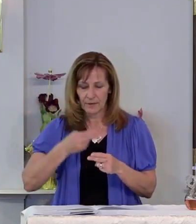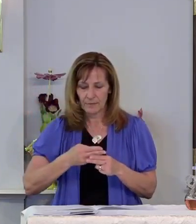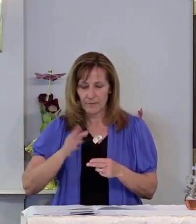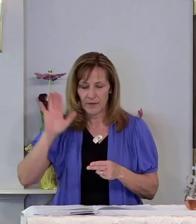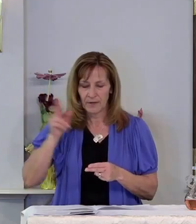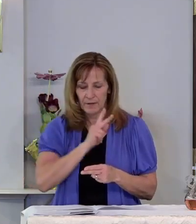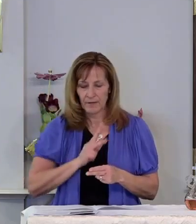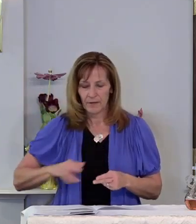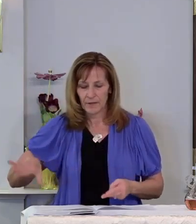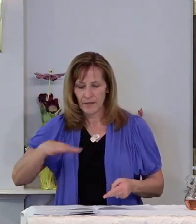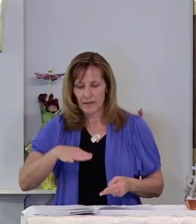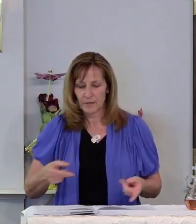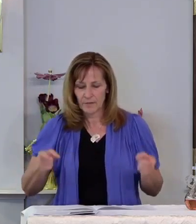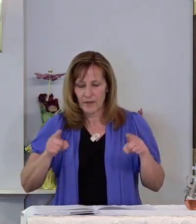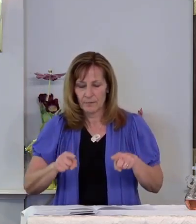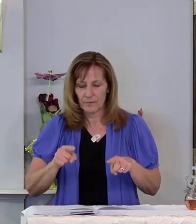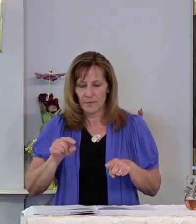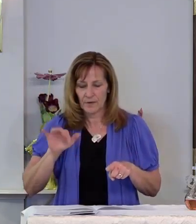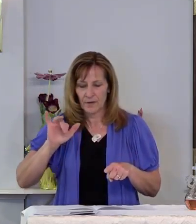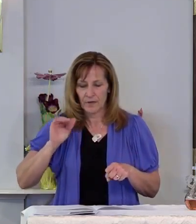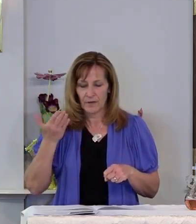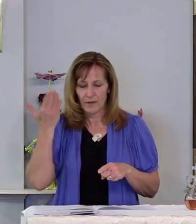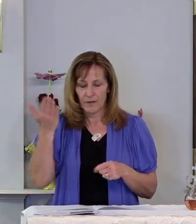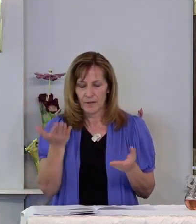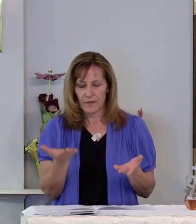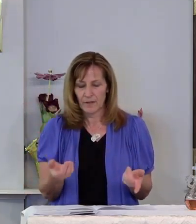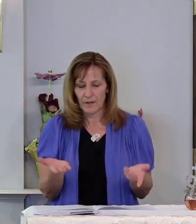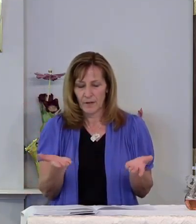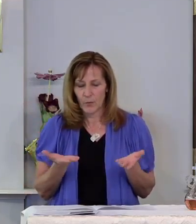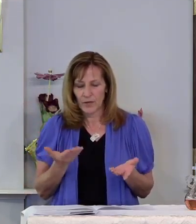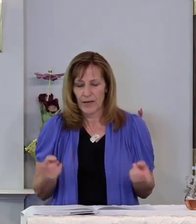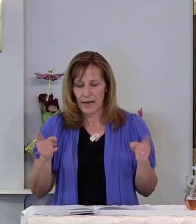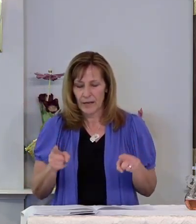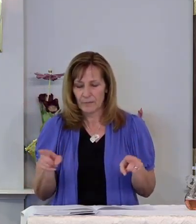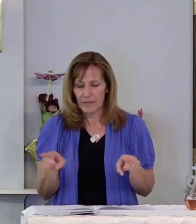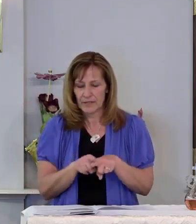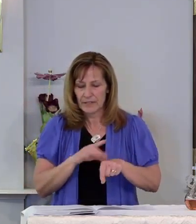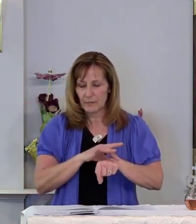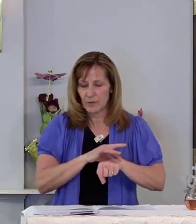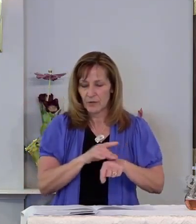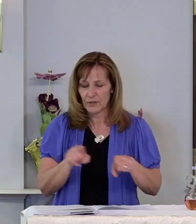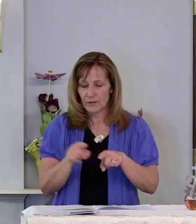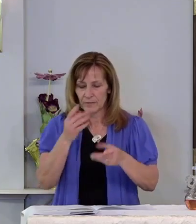High, one God, now and forever. Amen.